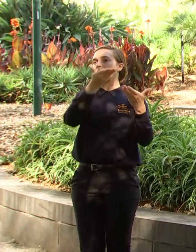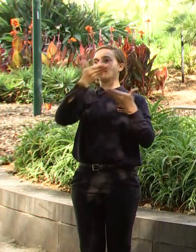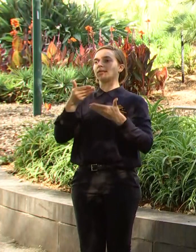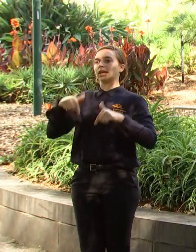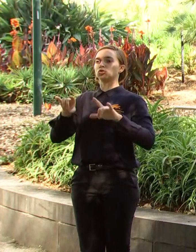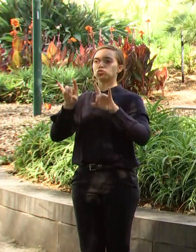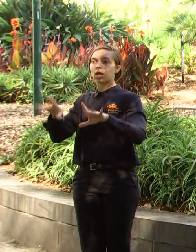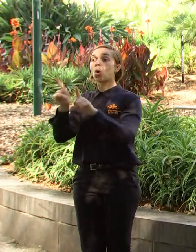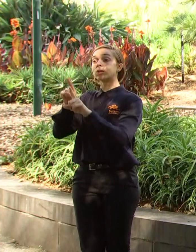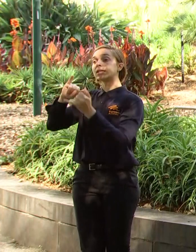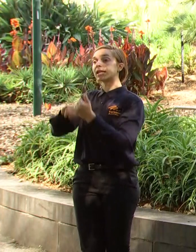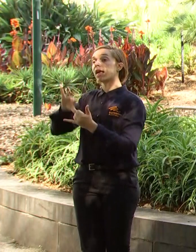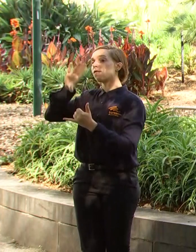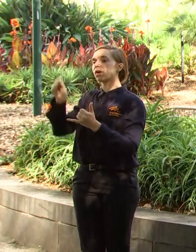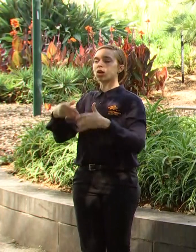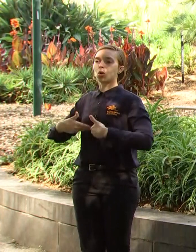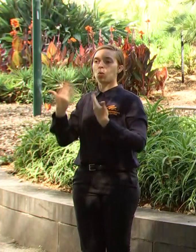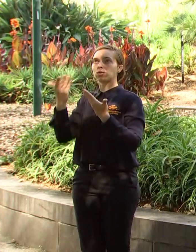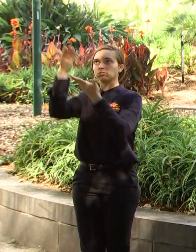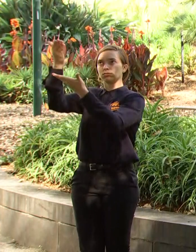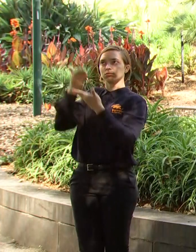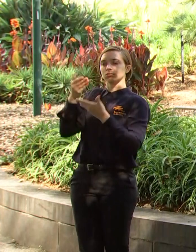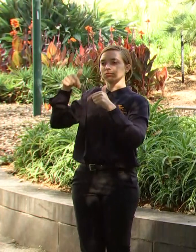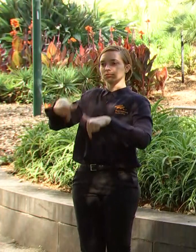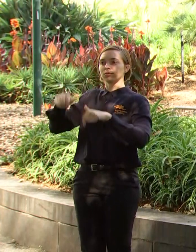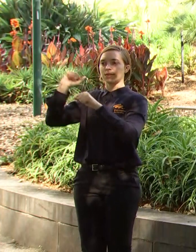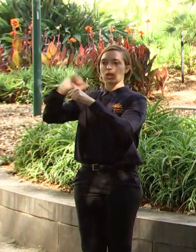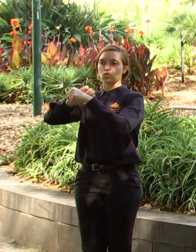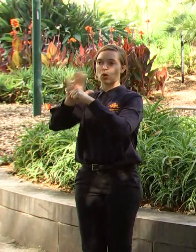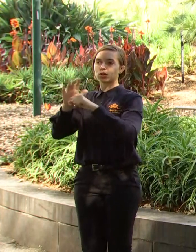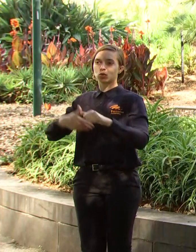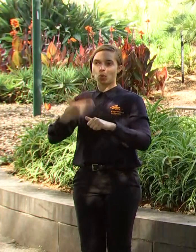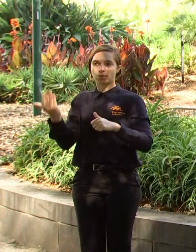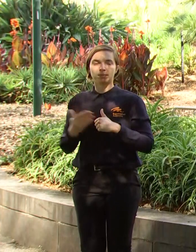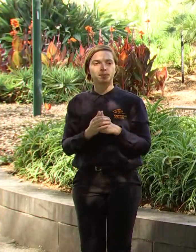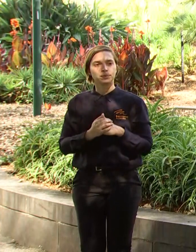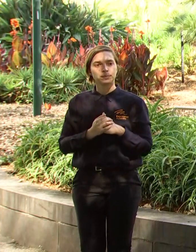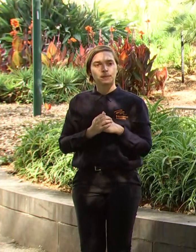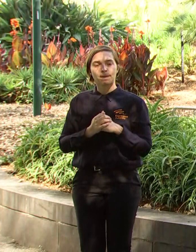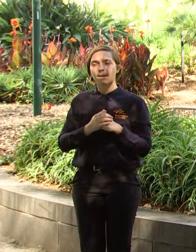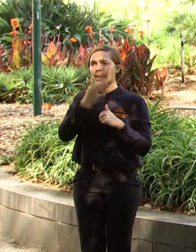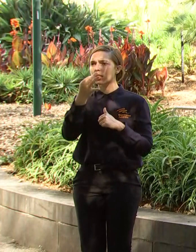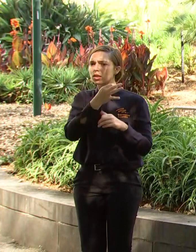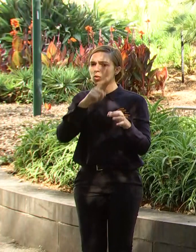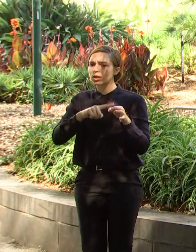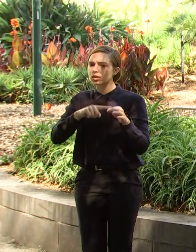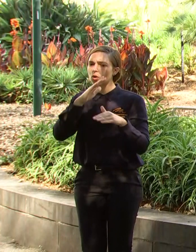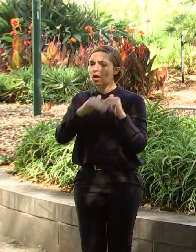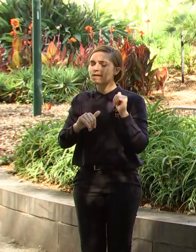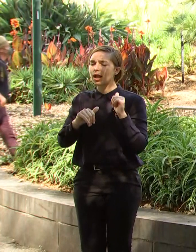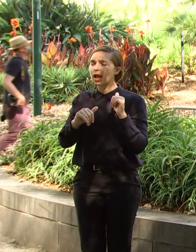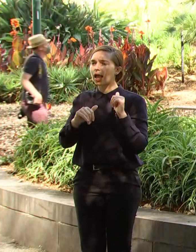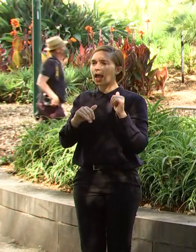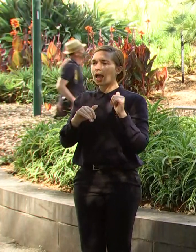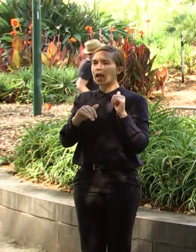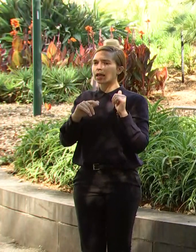Australia Day parade, but City of Melbourne. Yes, I have heard this. Yeah. Reportedly supporting in a logistics